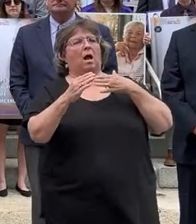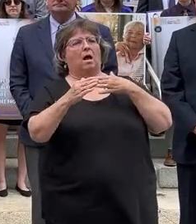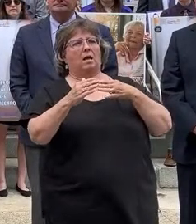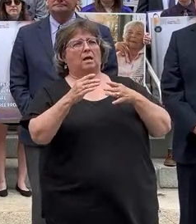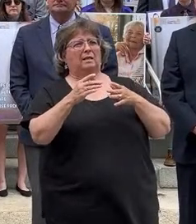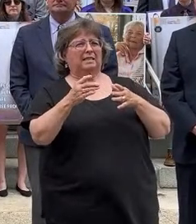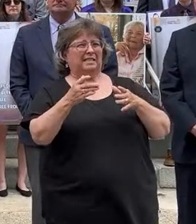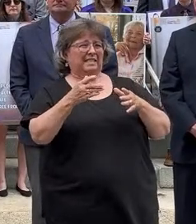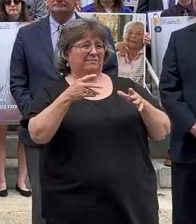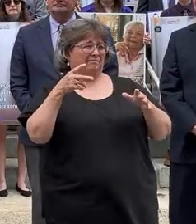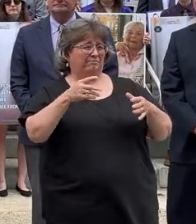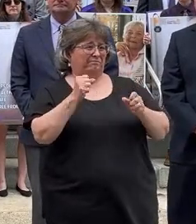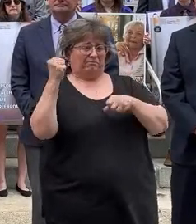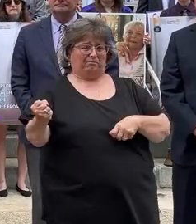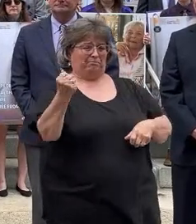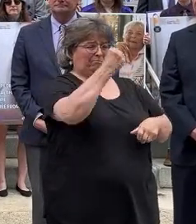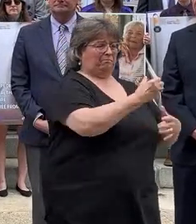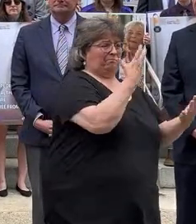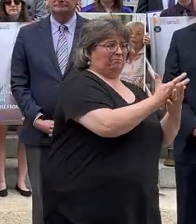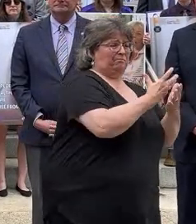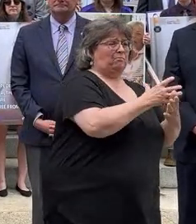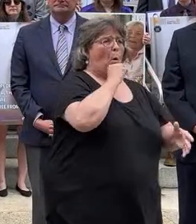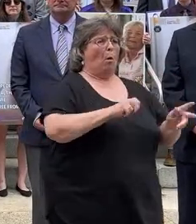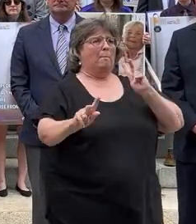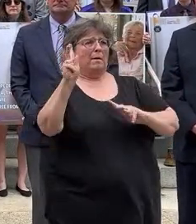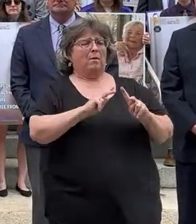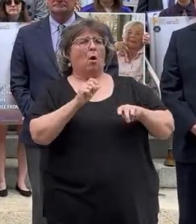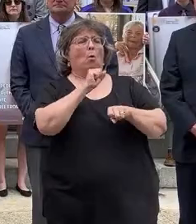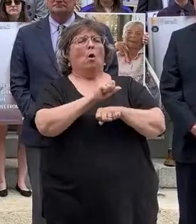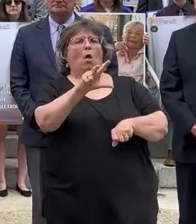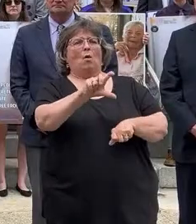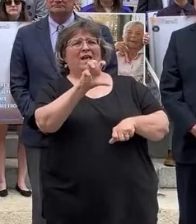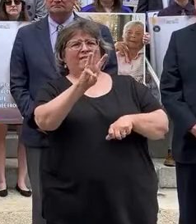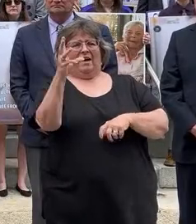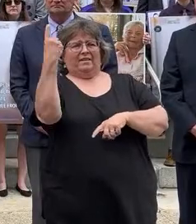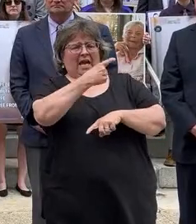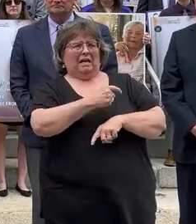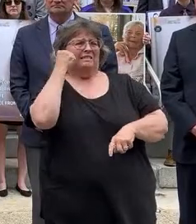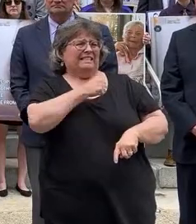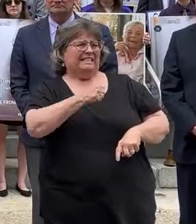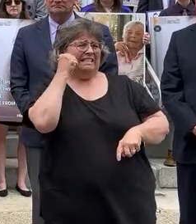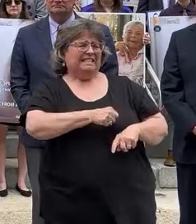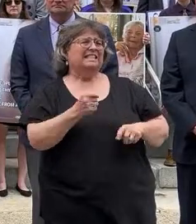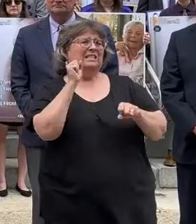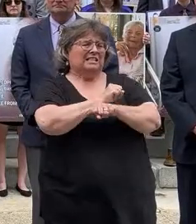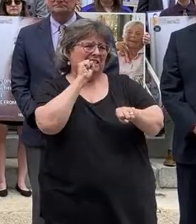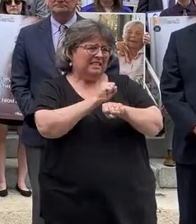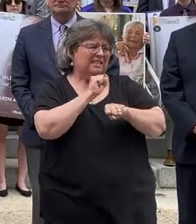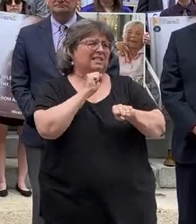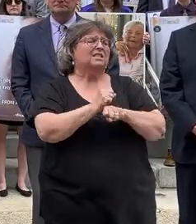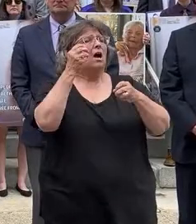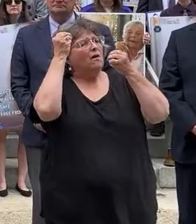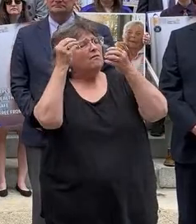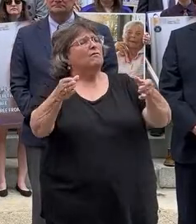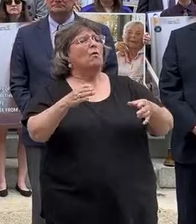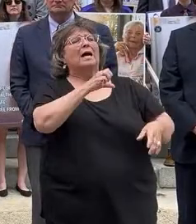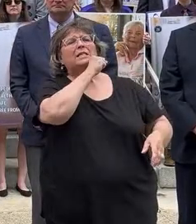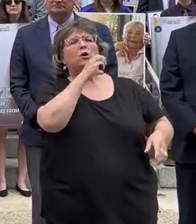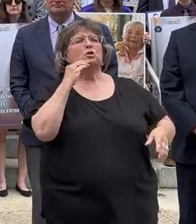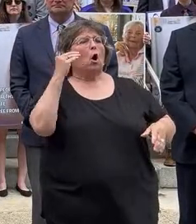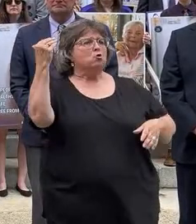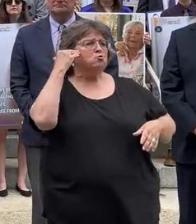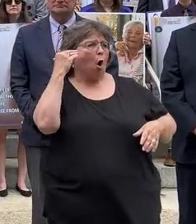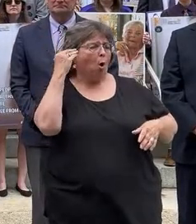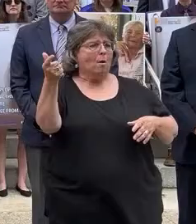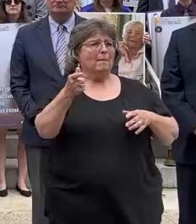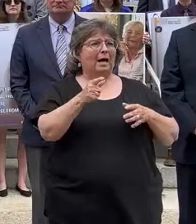prosecute mistreatment of older adults. We work 365 days a year to let older adults and caregivers know